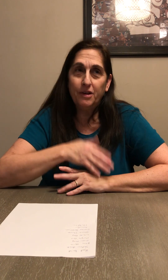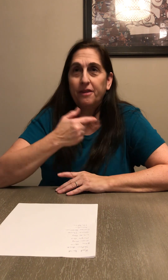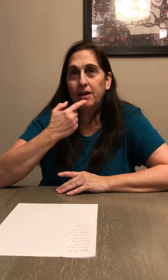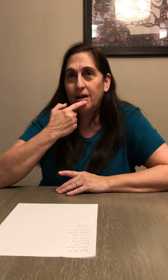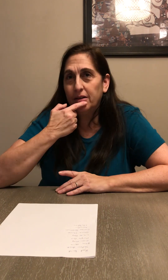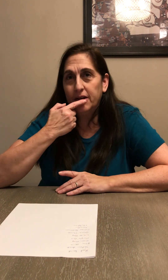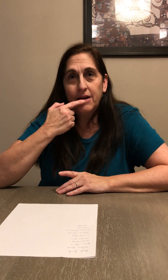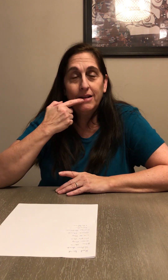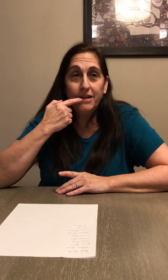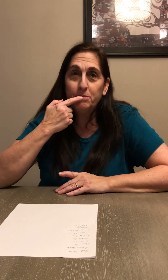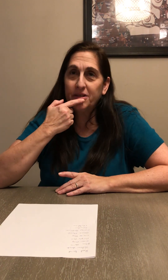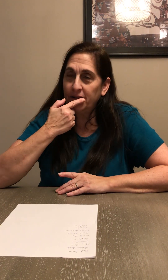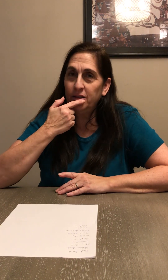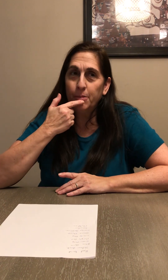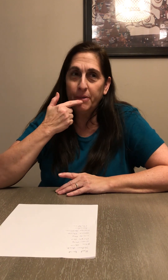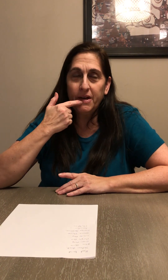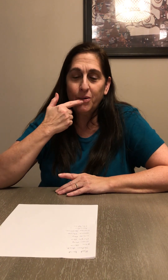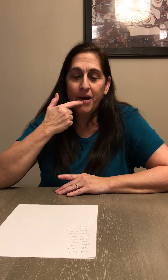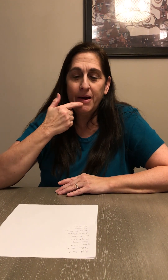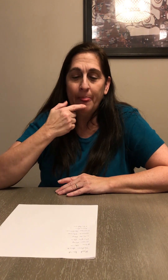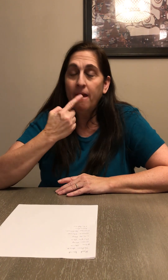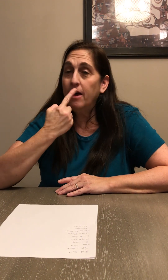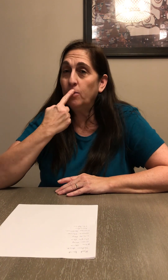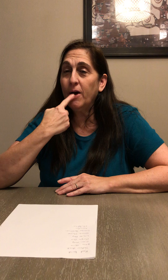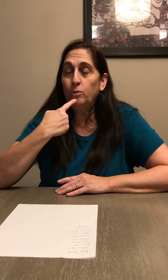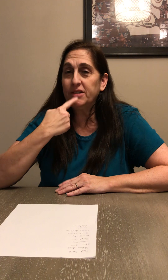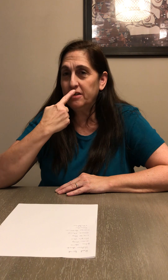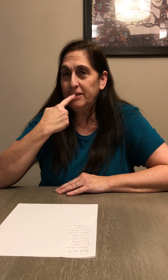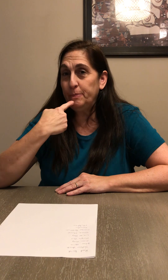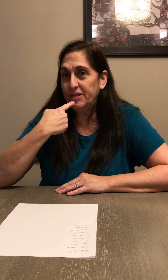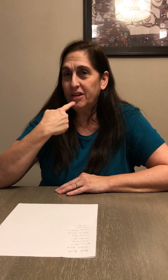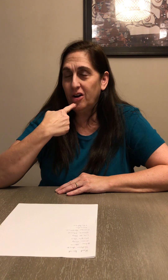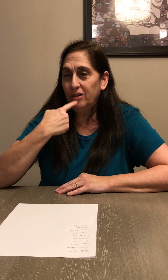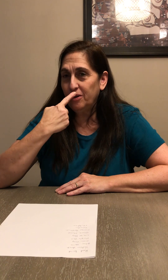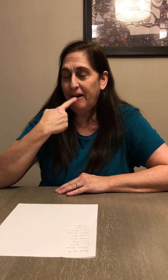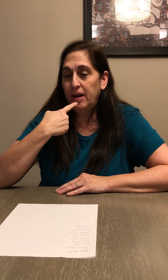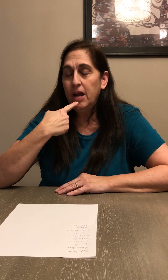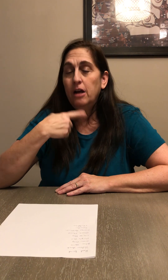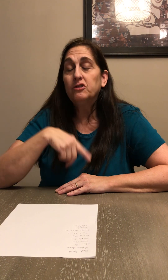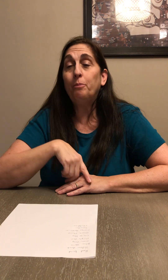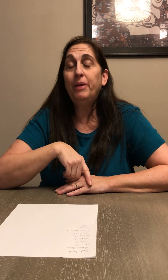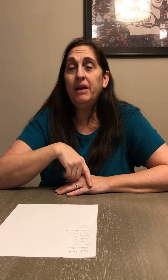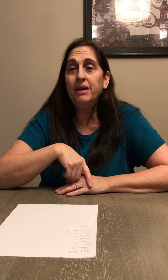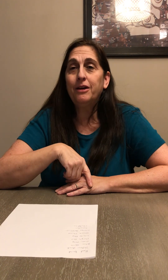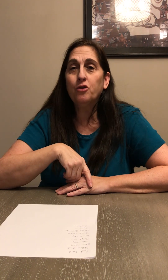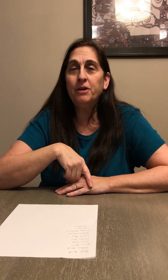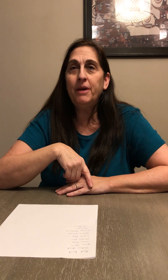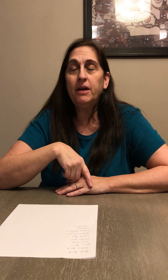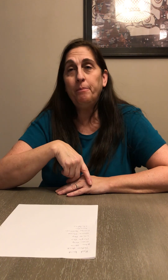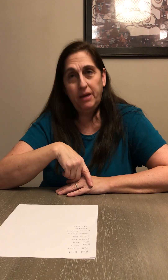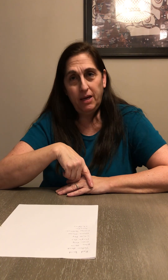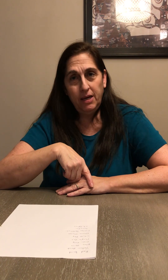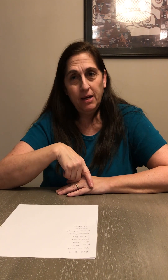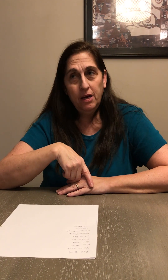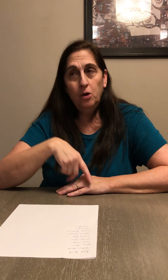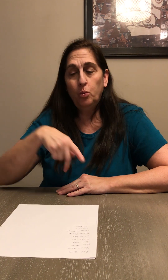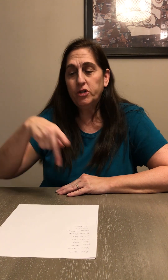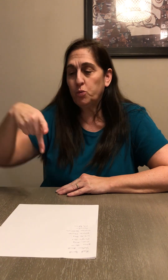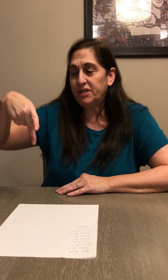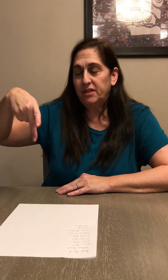think how like lips kind of look pink, right? And red was the lipstick color, right? So pink, you're gonna make a P, which was the